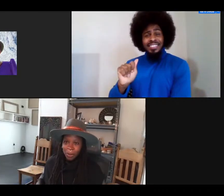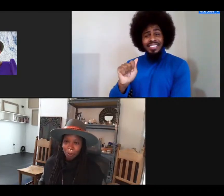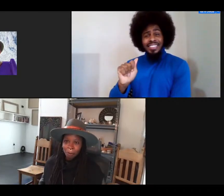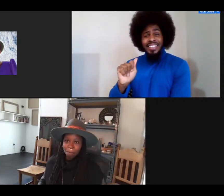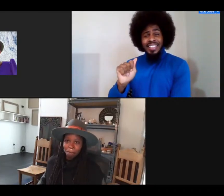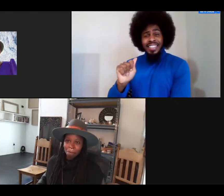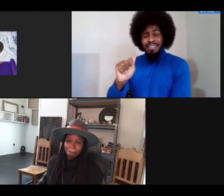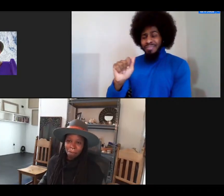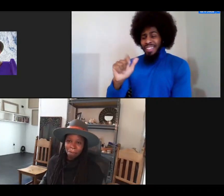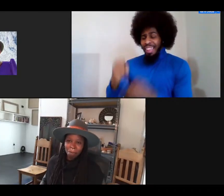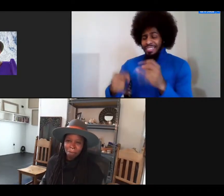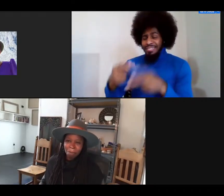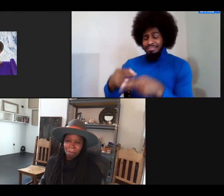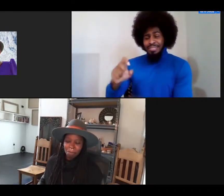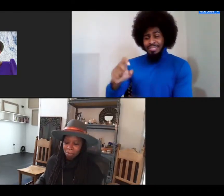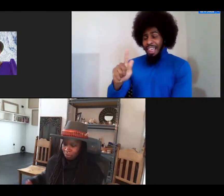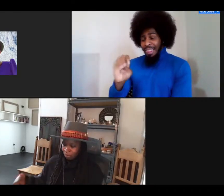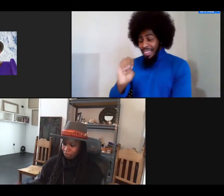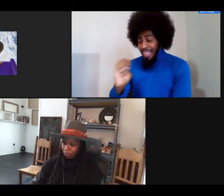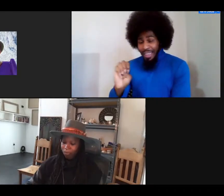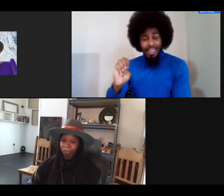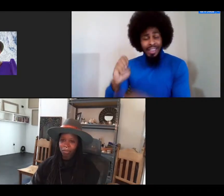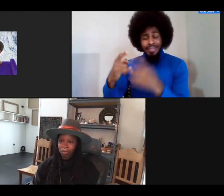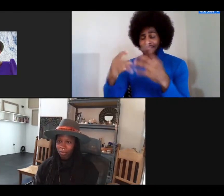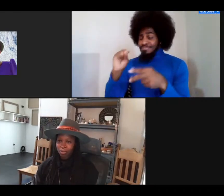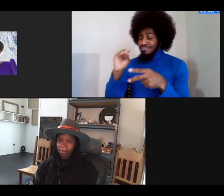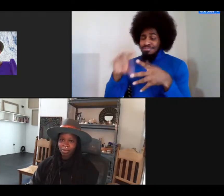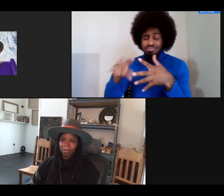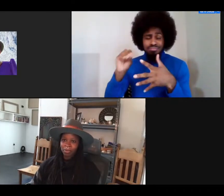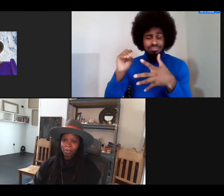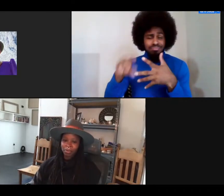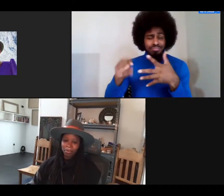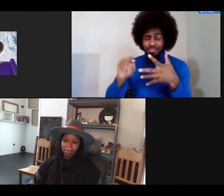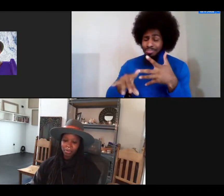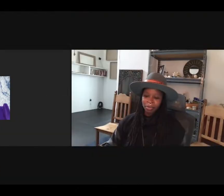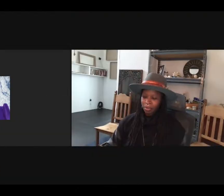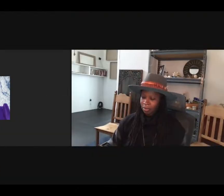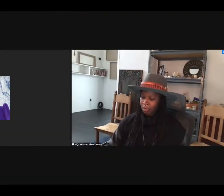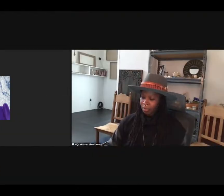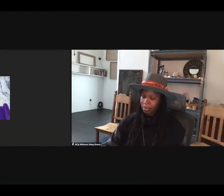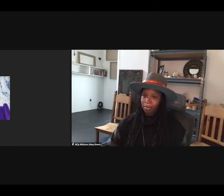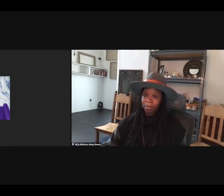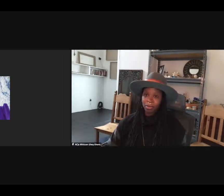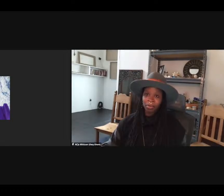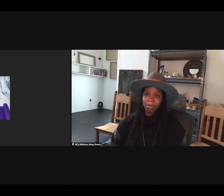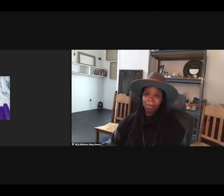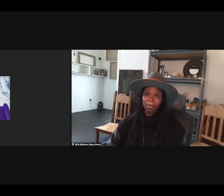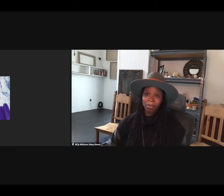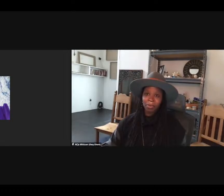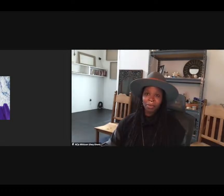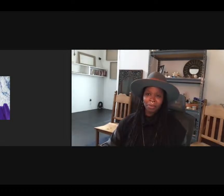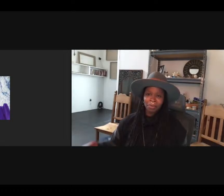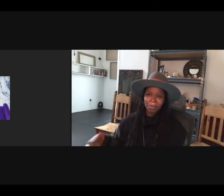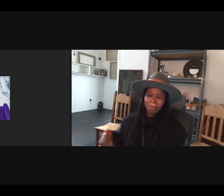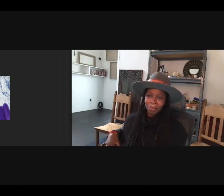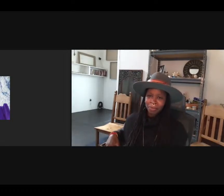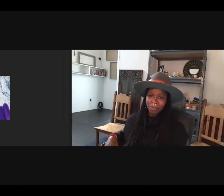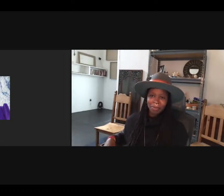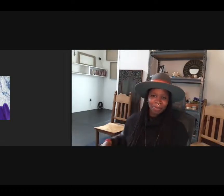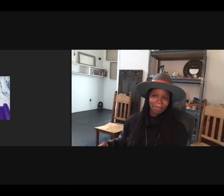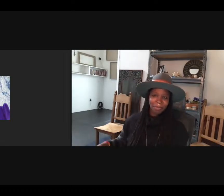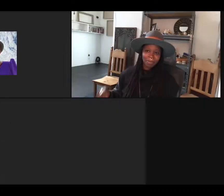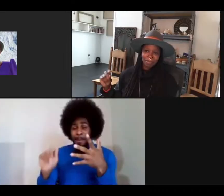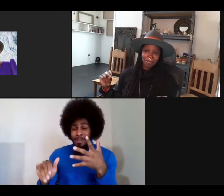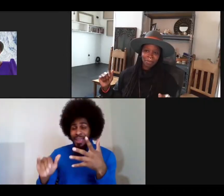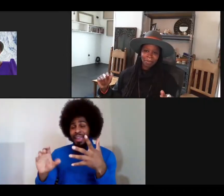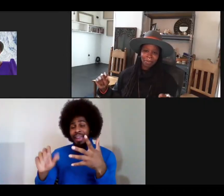Lee, Rianne Granados, Morgan Connor, Jacob Penante, Kenneth Prado, Amy Casello,